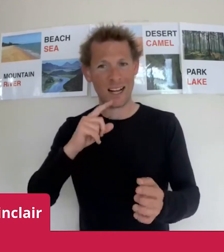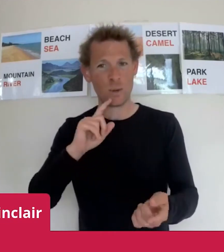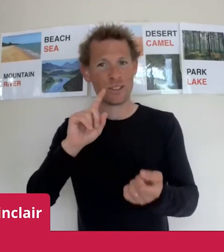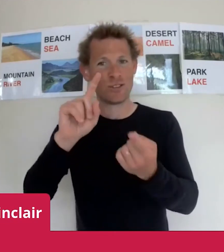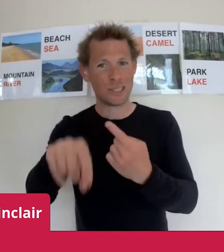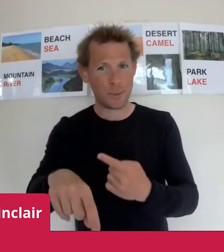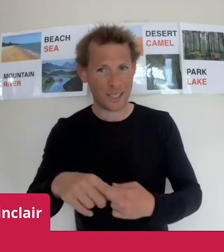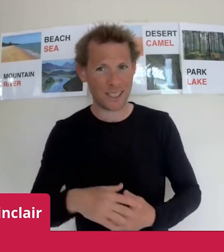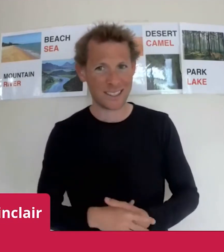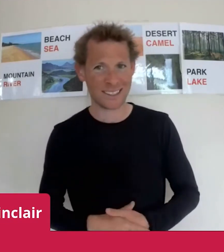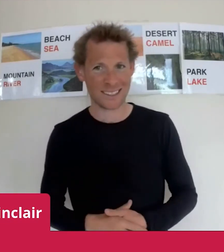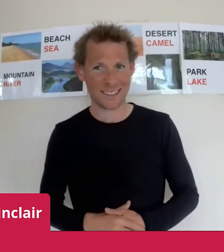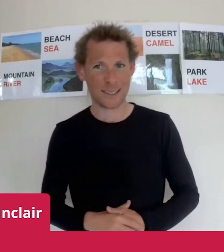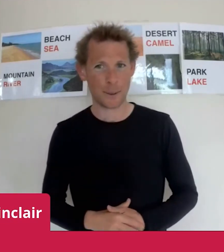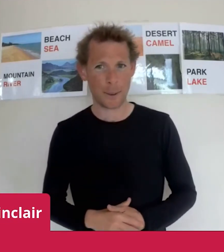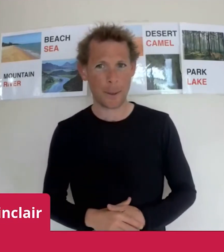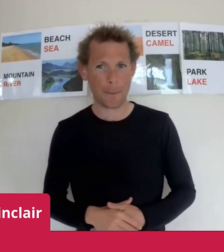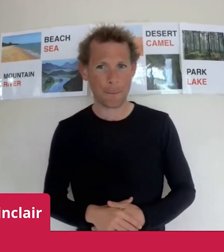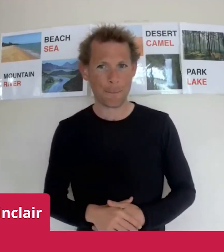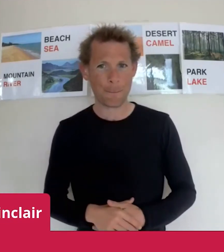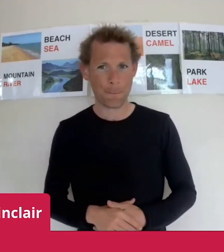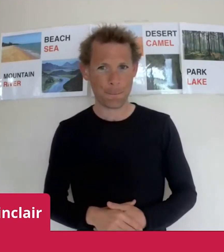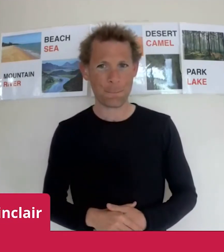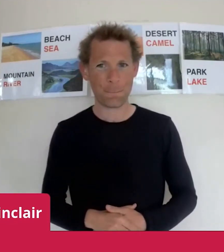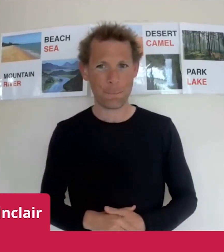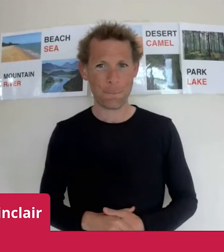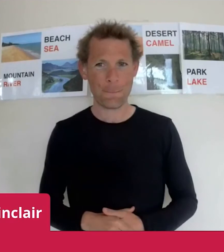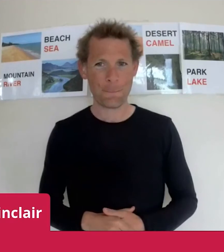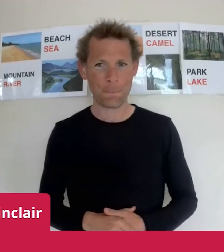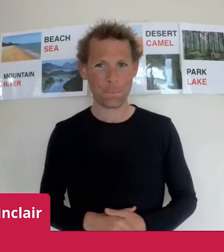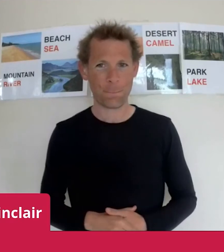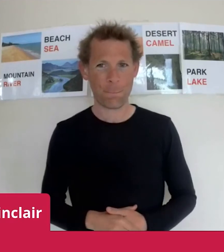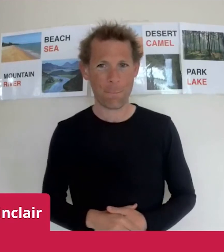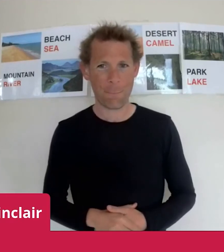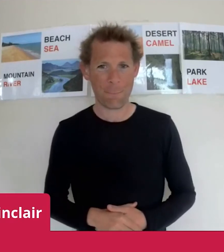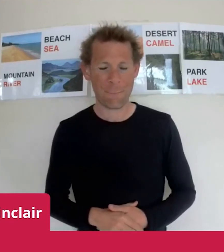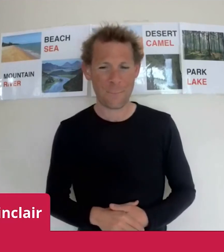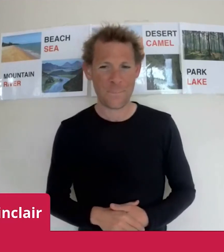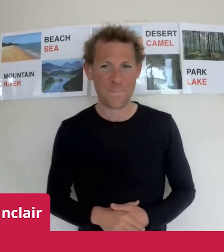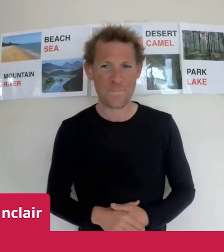Then so now you ask a question and I respond. Okay?